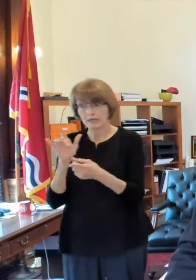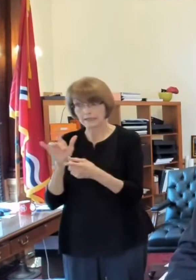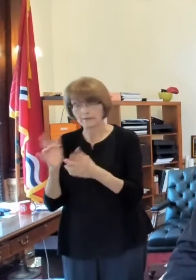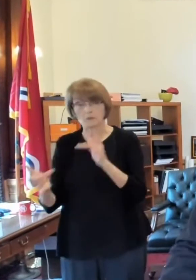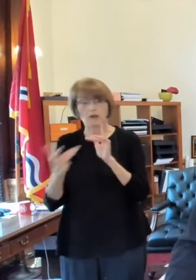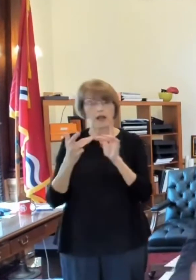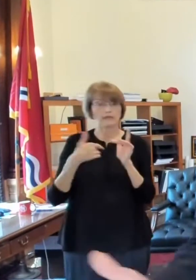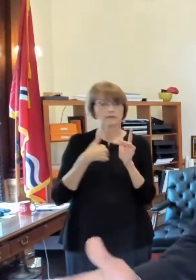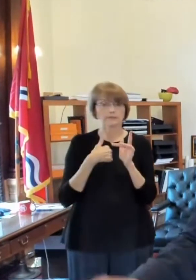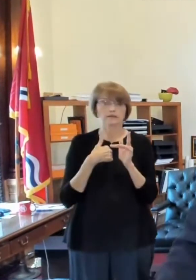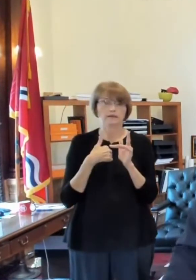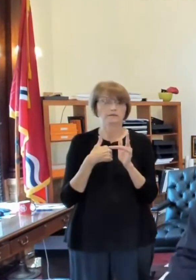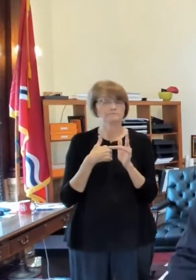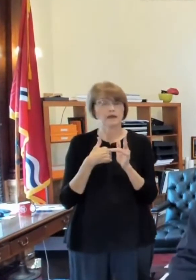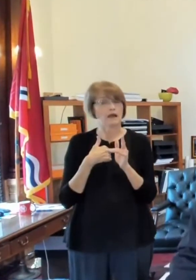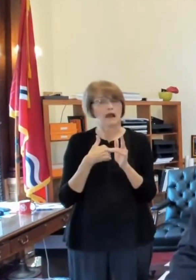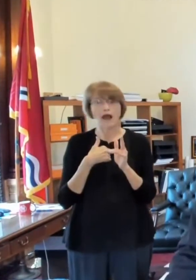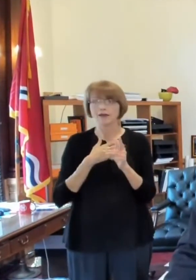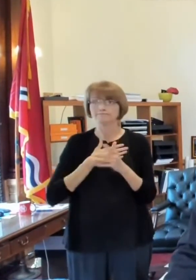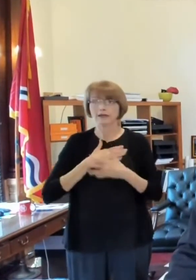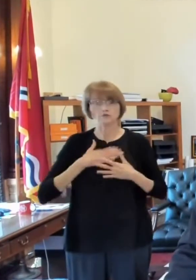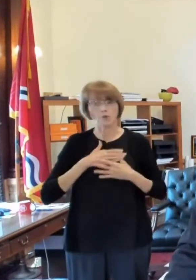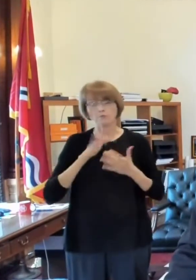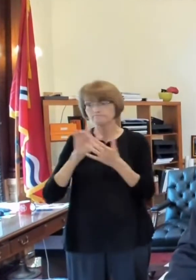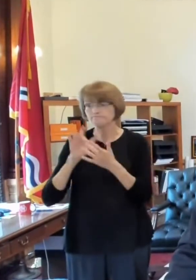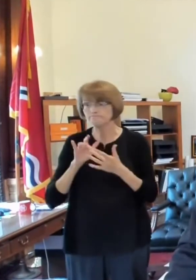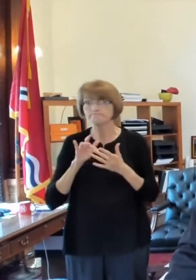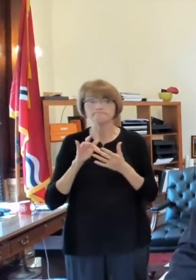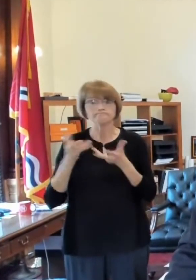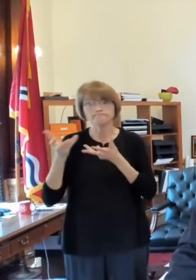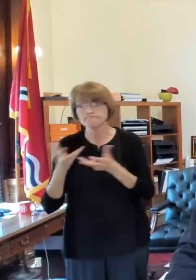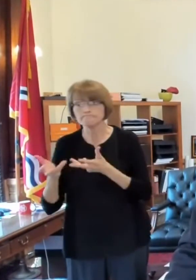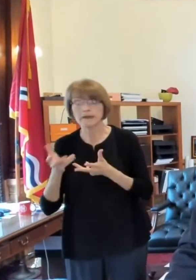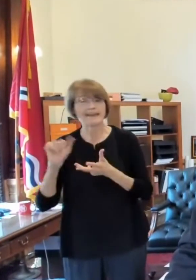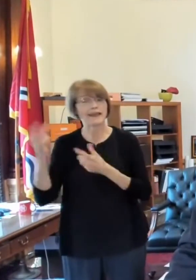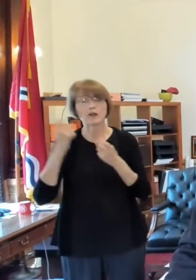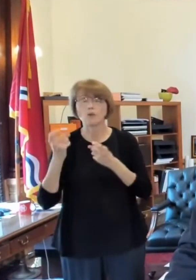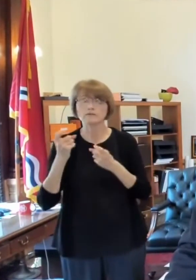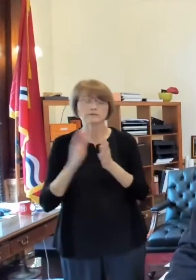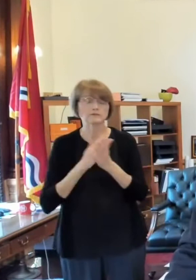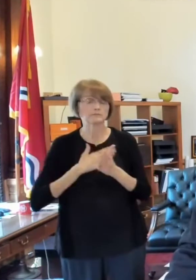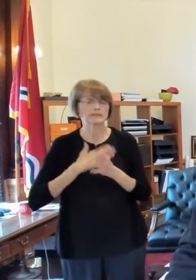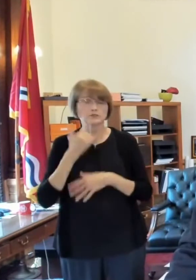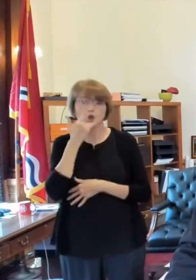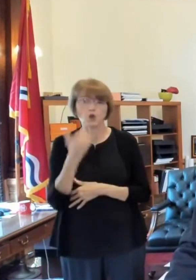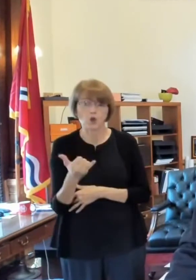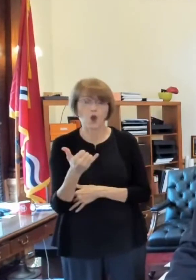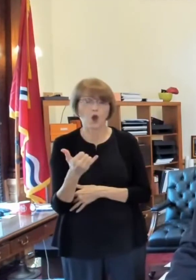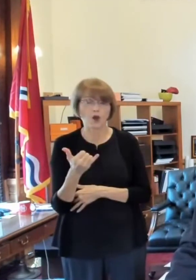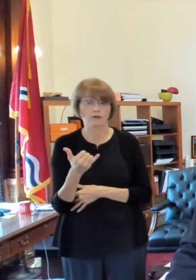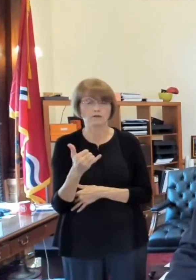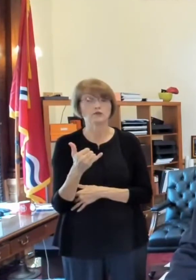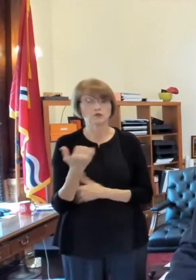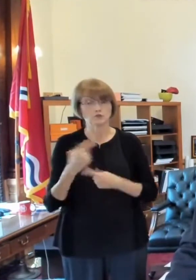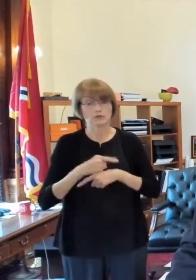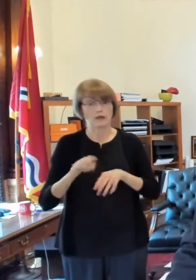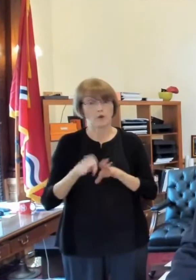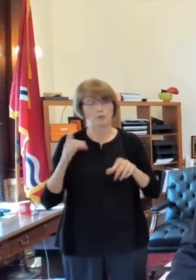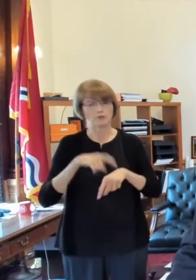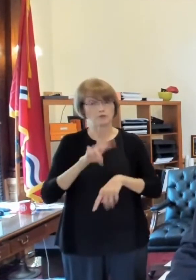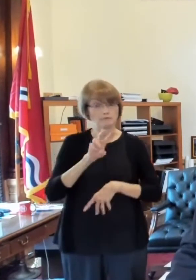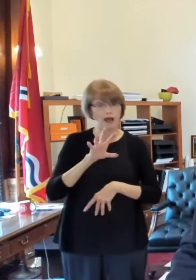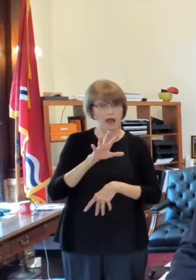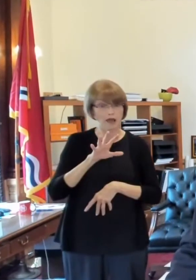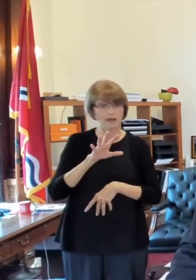to make outreach like that. So if anyone has any questions, please call. We're open till 5 o'clock today, starting at 8